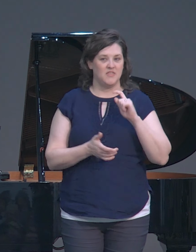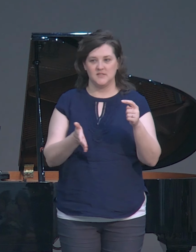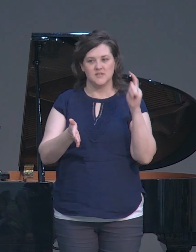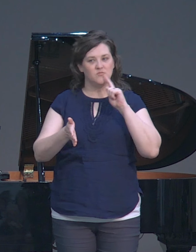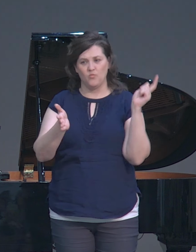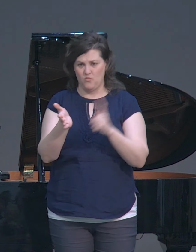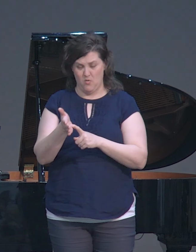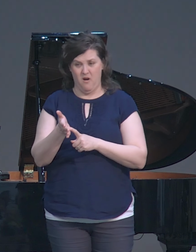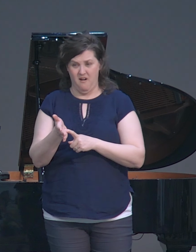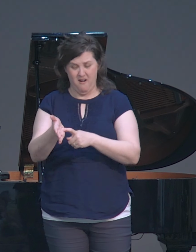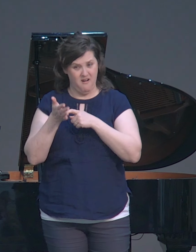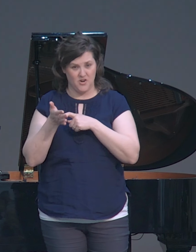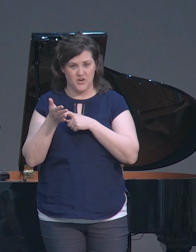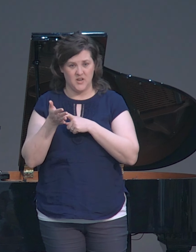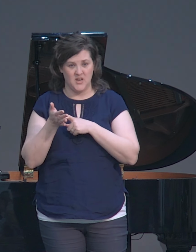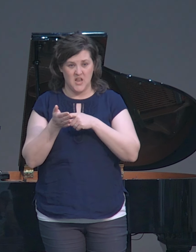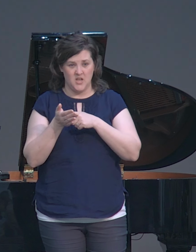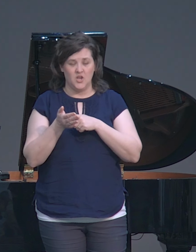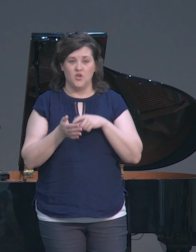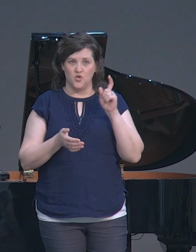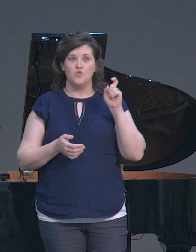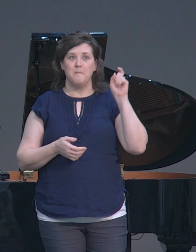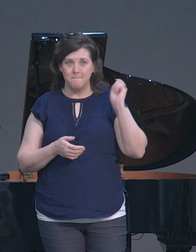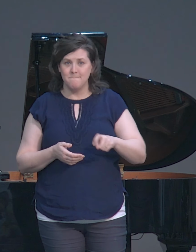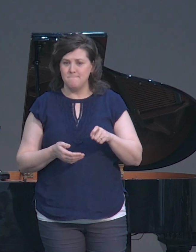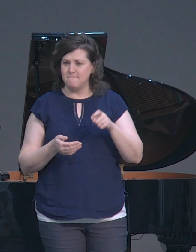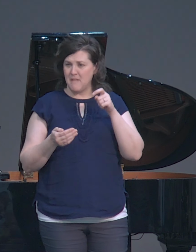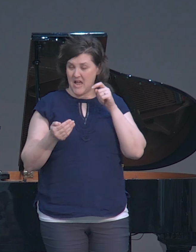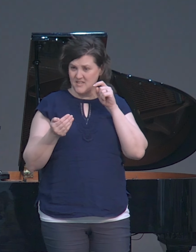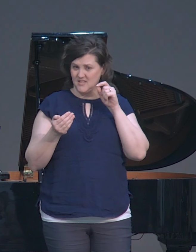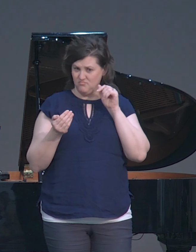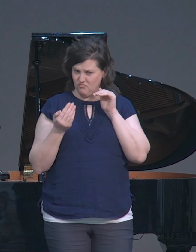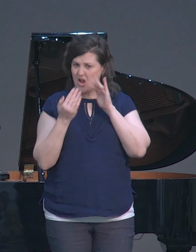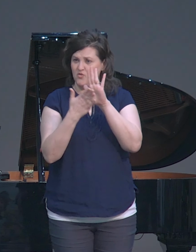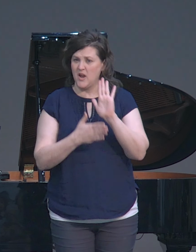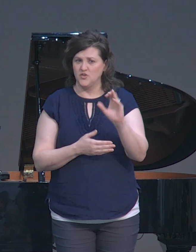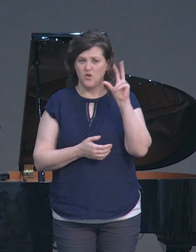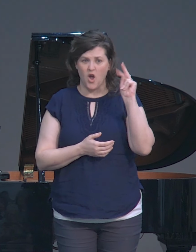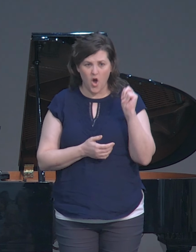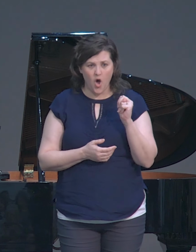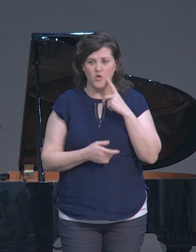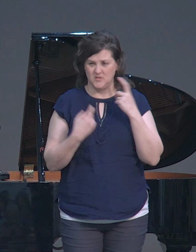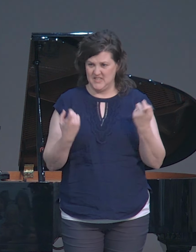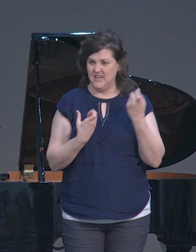called to address your own sin. You are called to address your own sin.